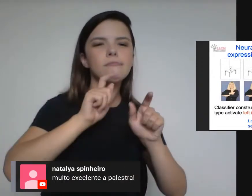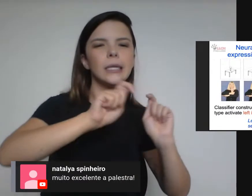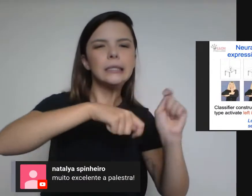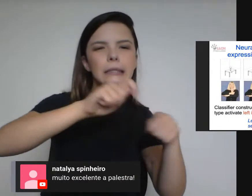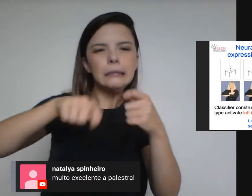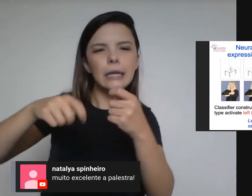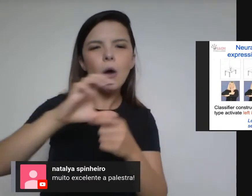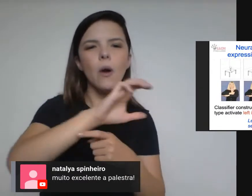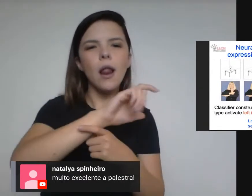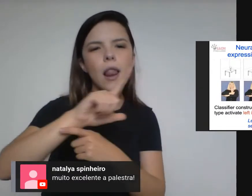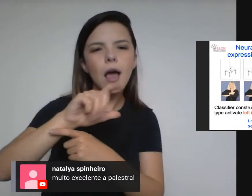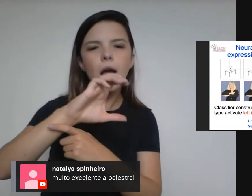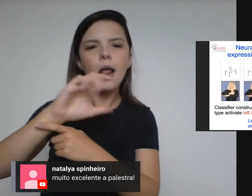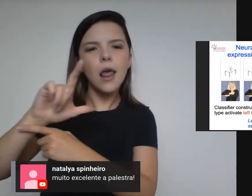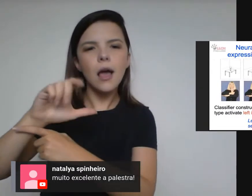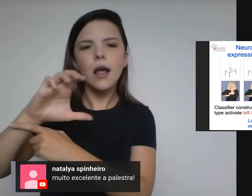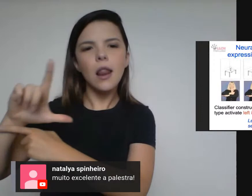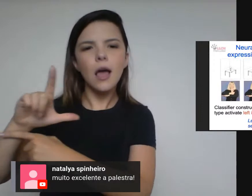classifier morpheme for production.